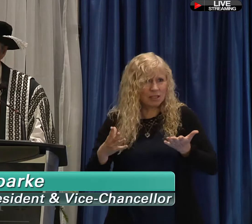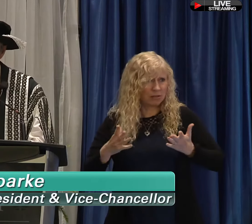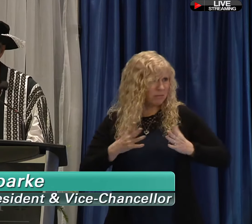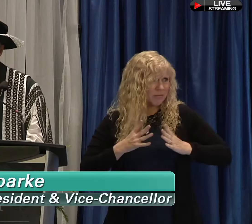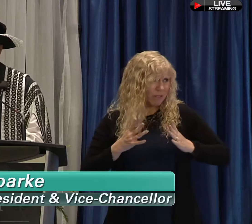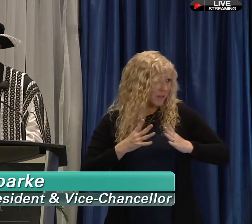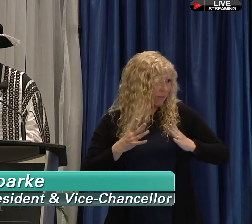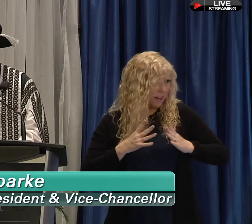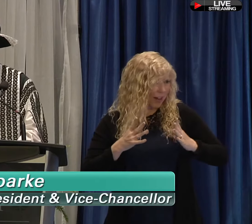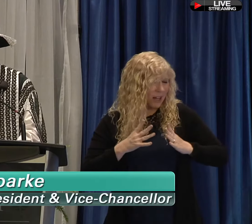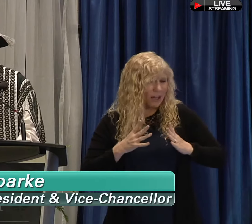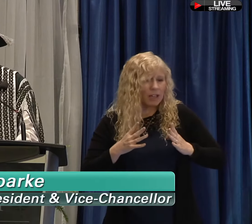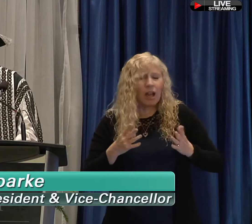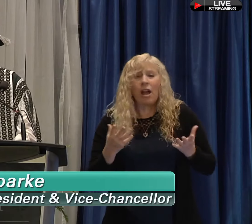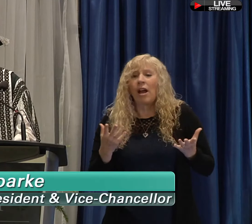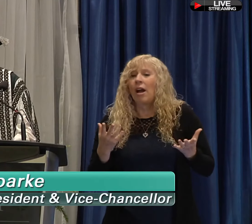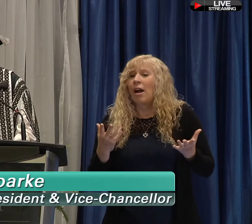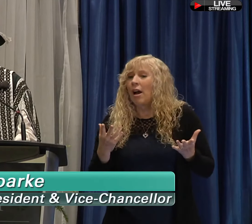are coming by.